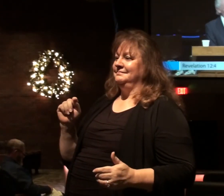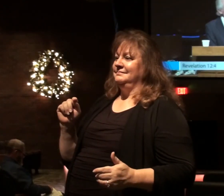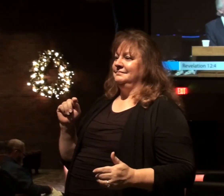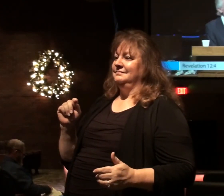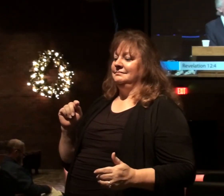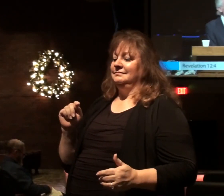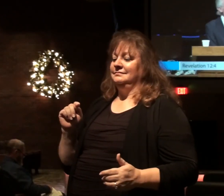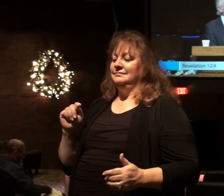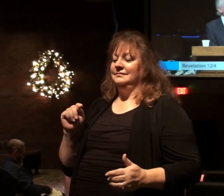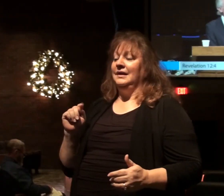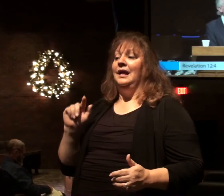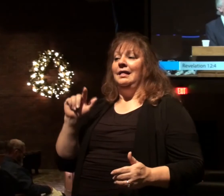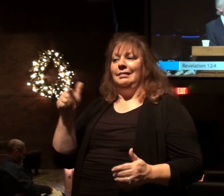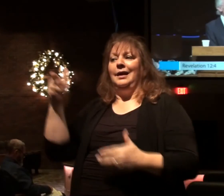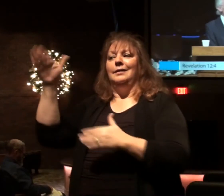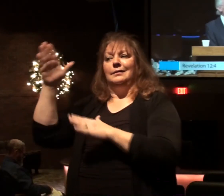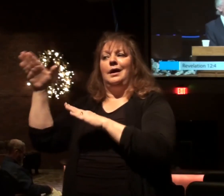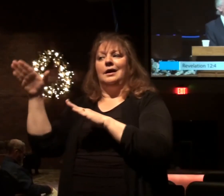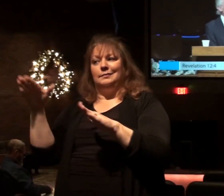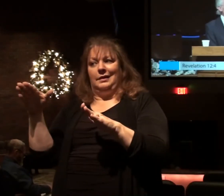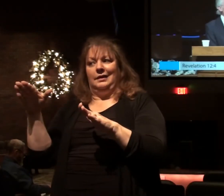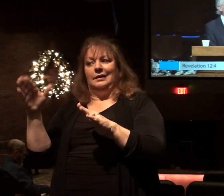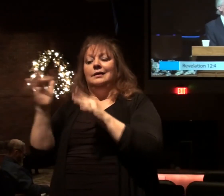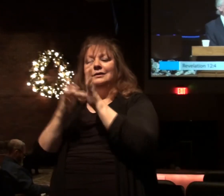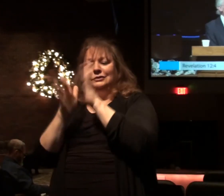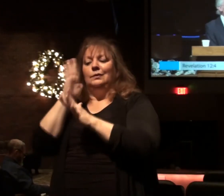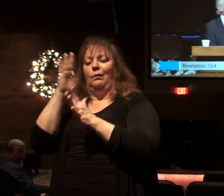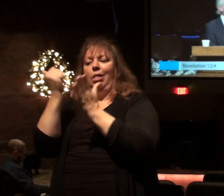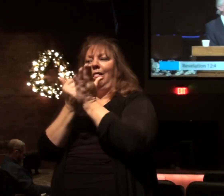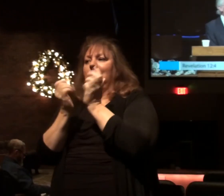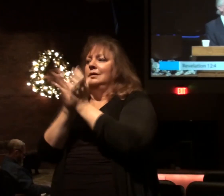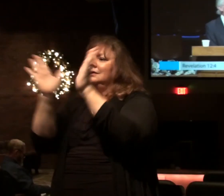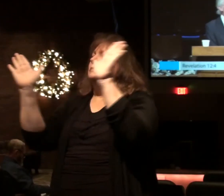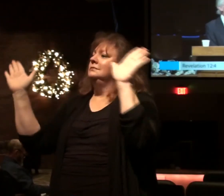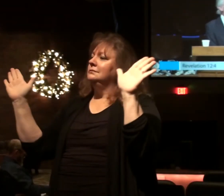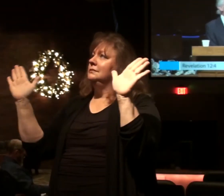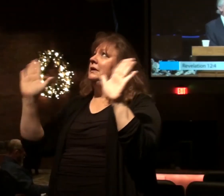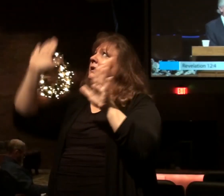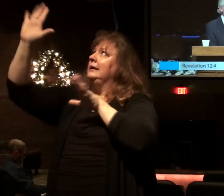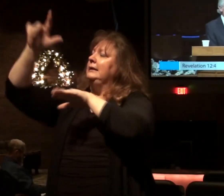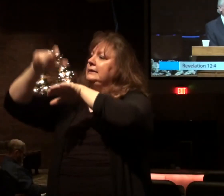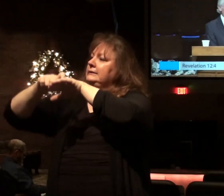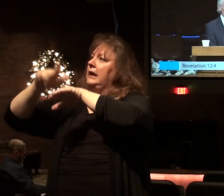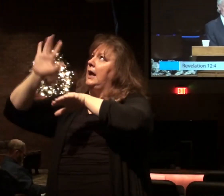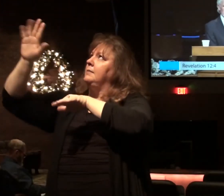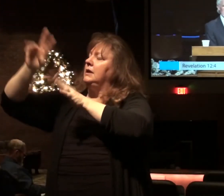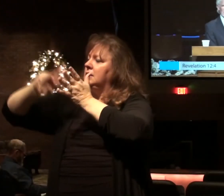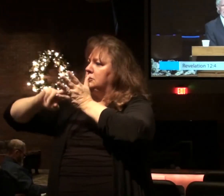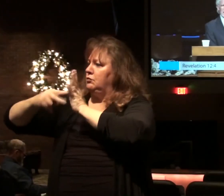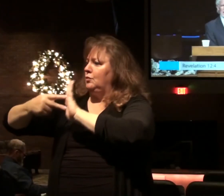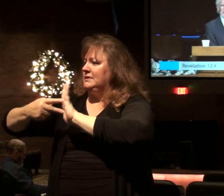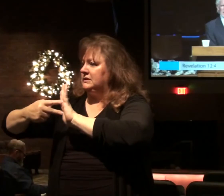Now later, it will be God's plan for the Messiah to die. Happens on God's schedule for God's purposes.